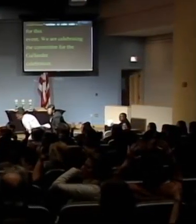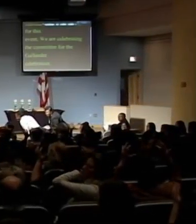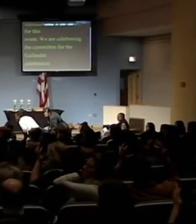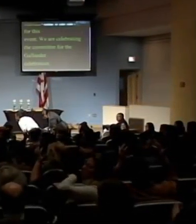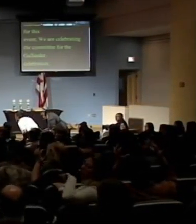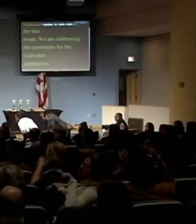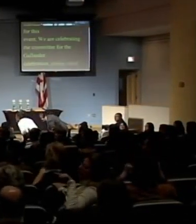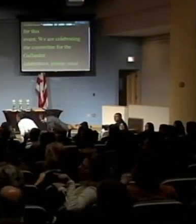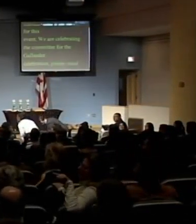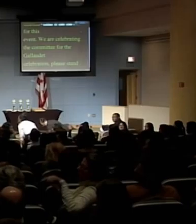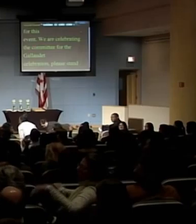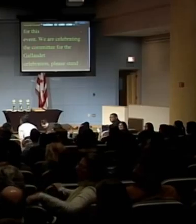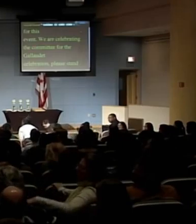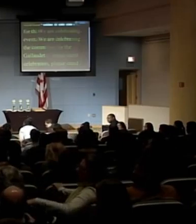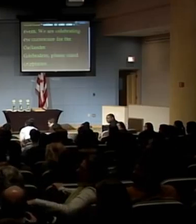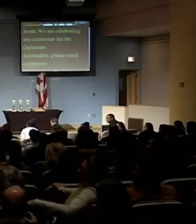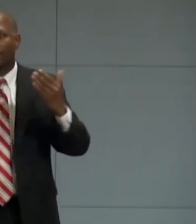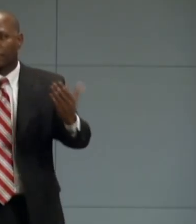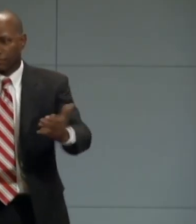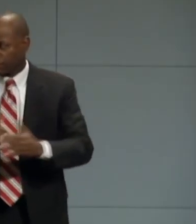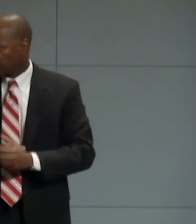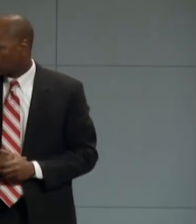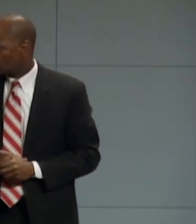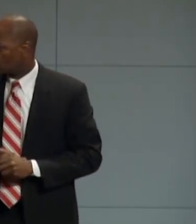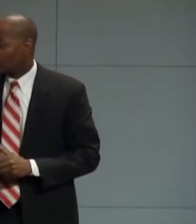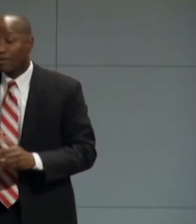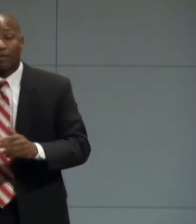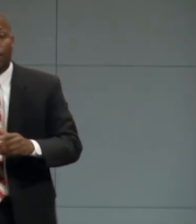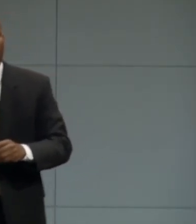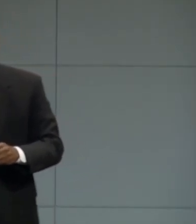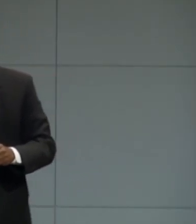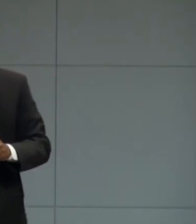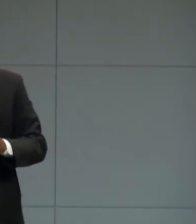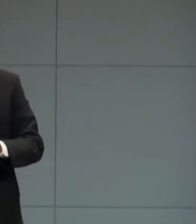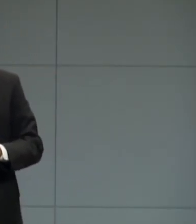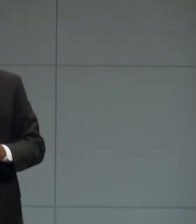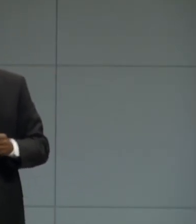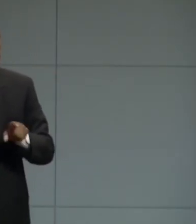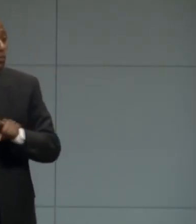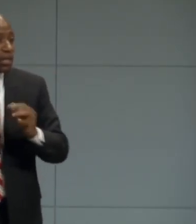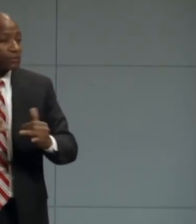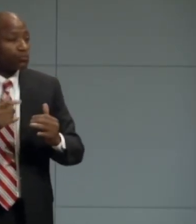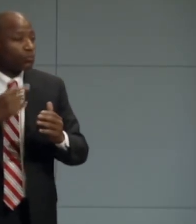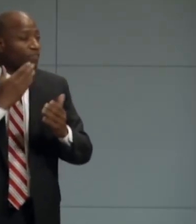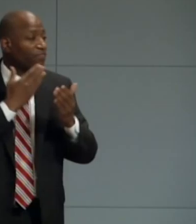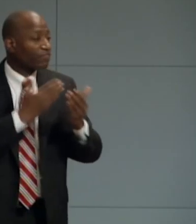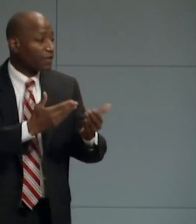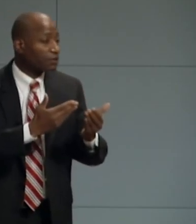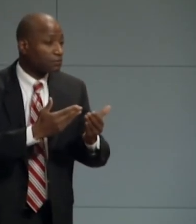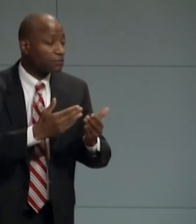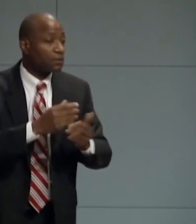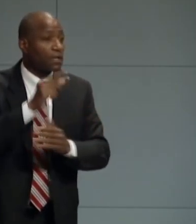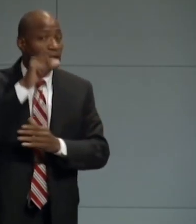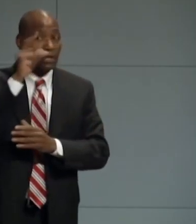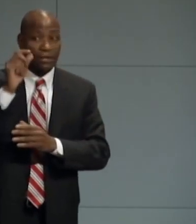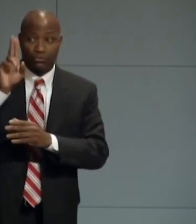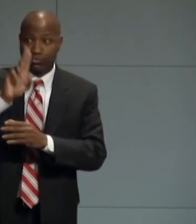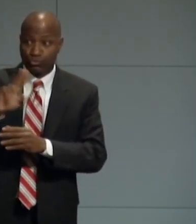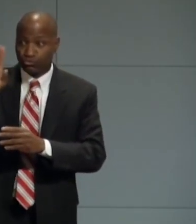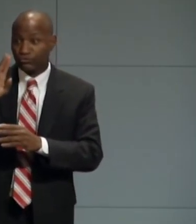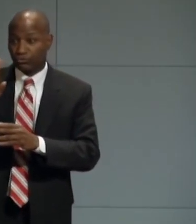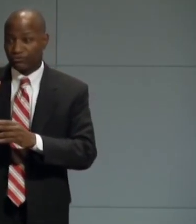America and beyond. Slavery had been in existence for